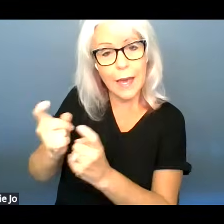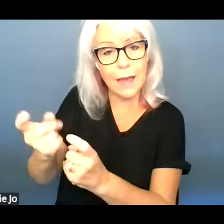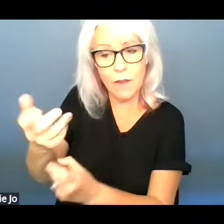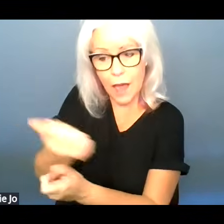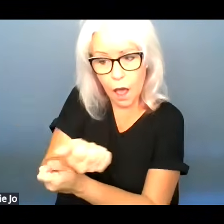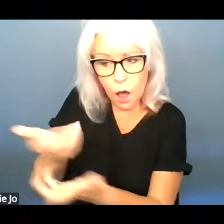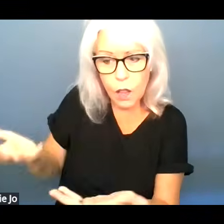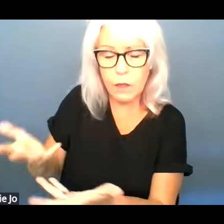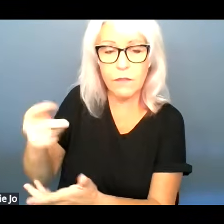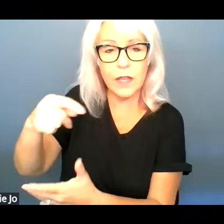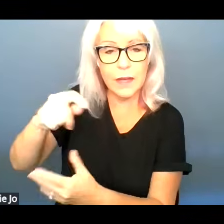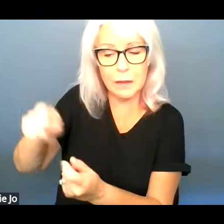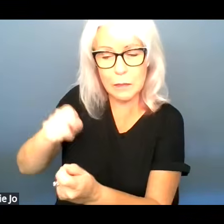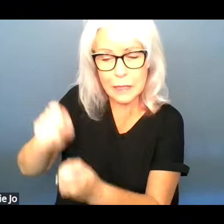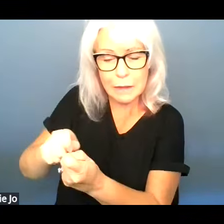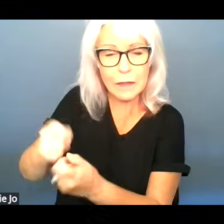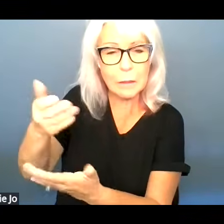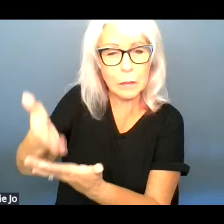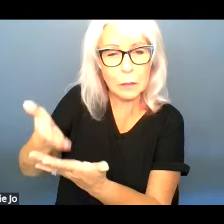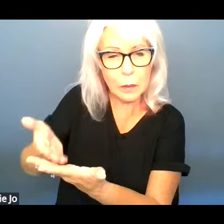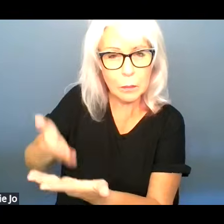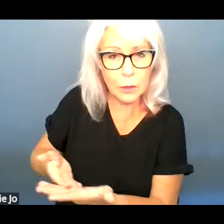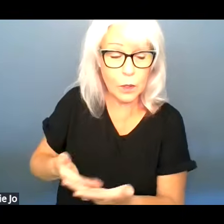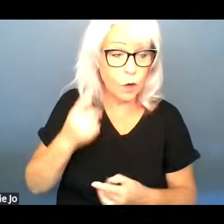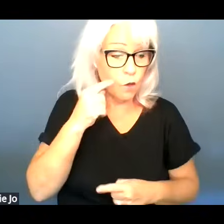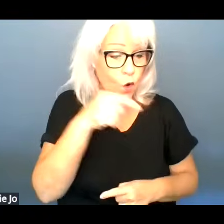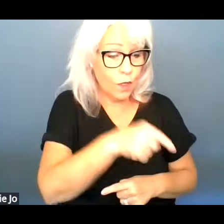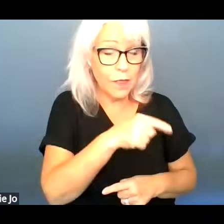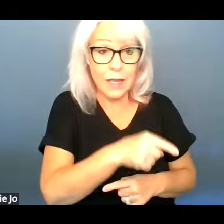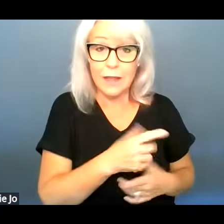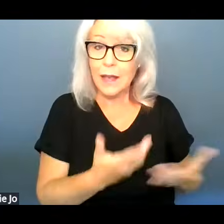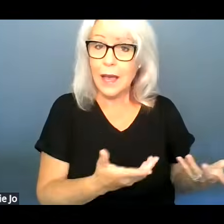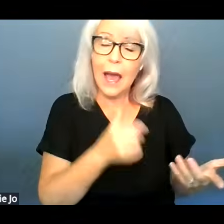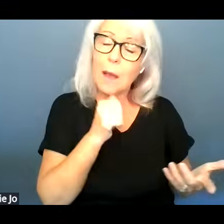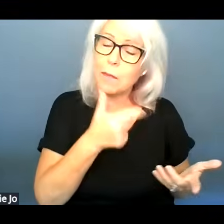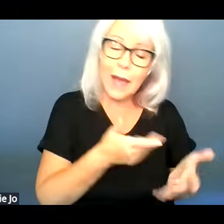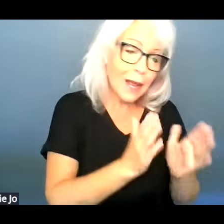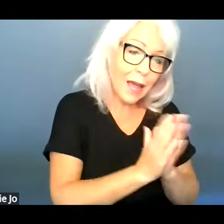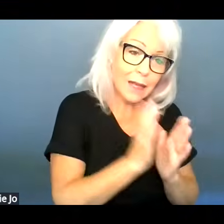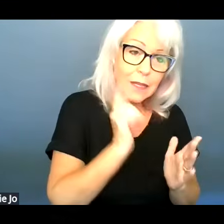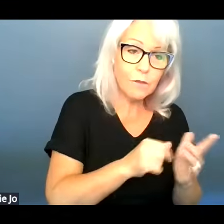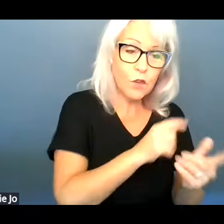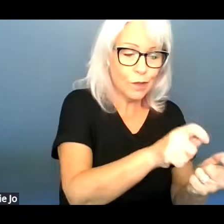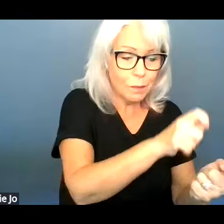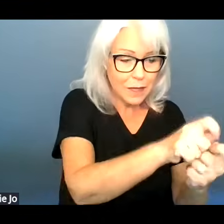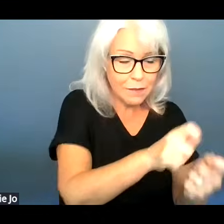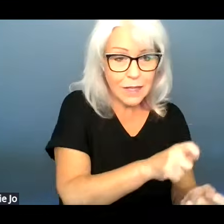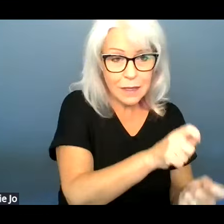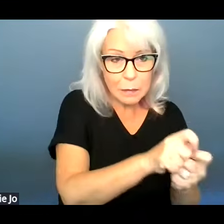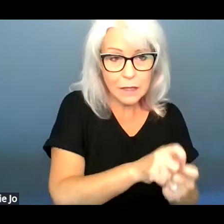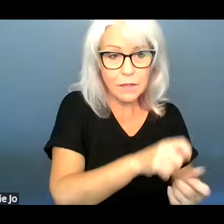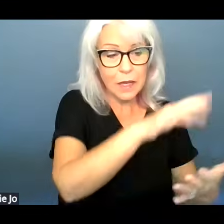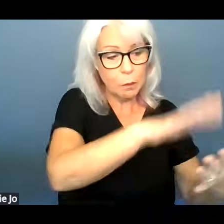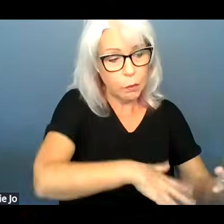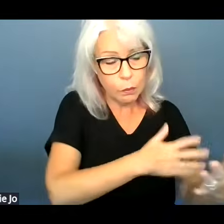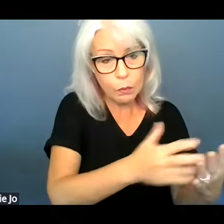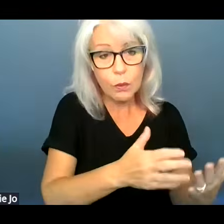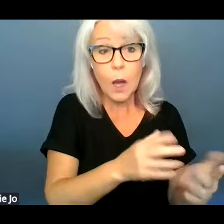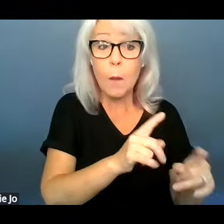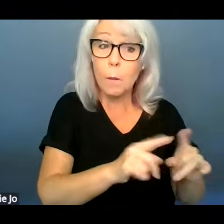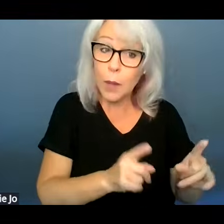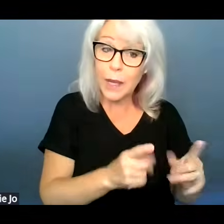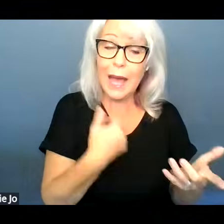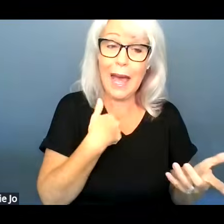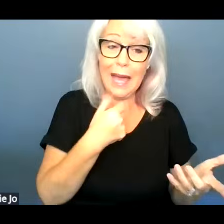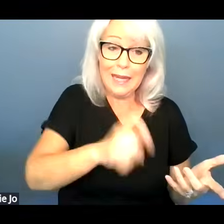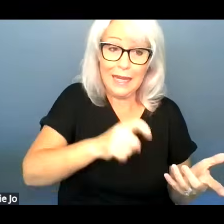give all the different types of things. I'm not asking for a spreadsheet. Neither is Victoria Bishop. But give something that's